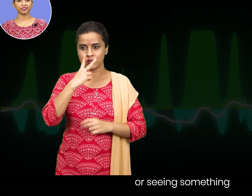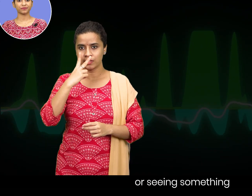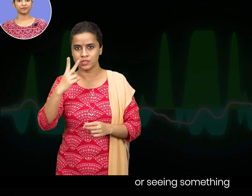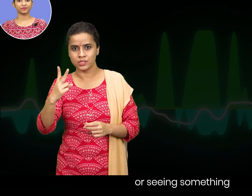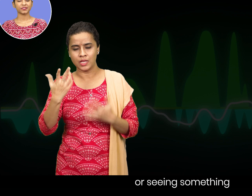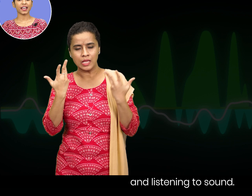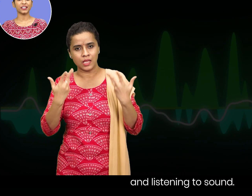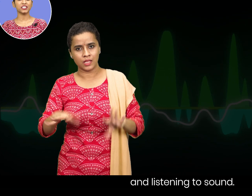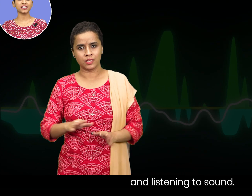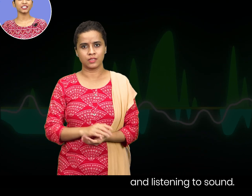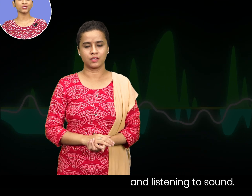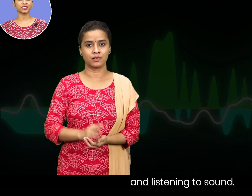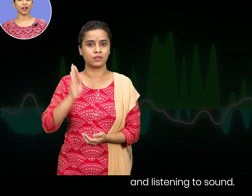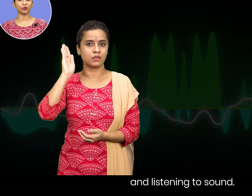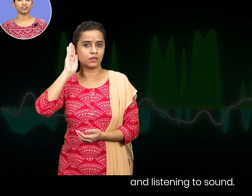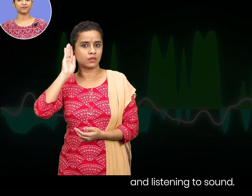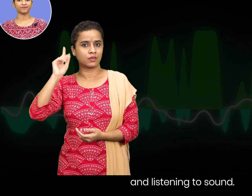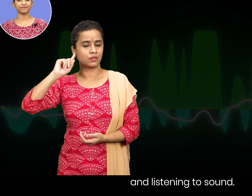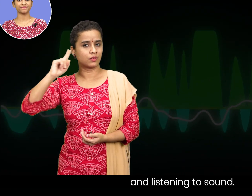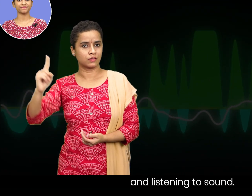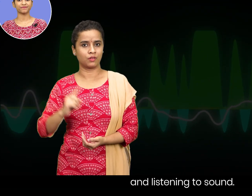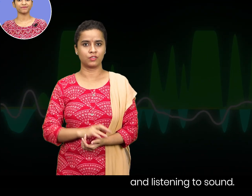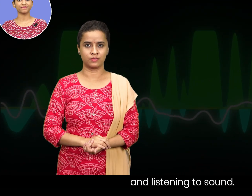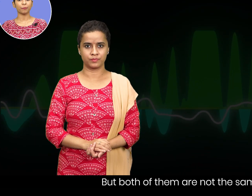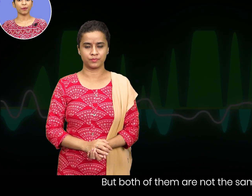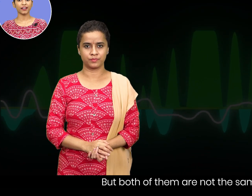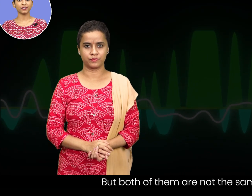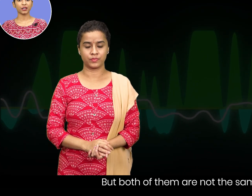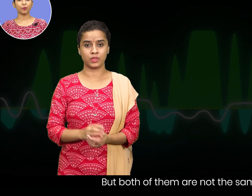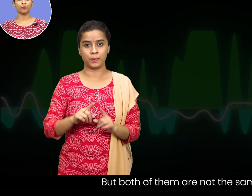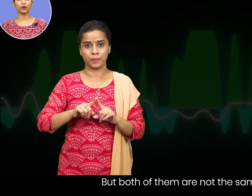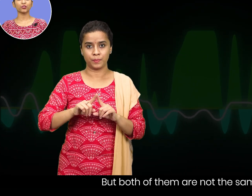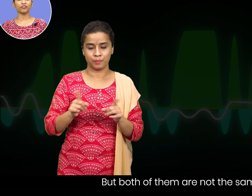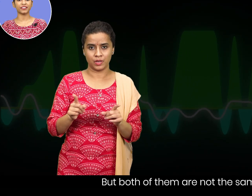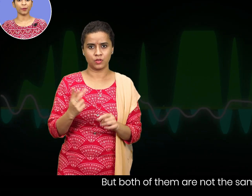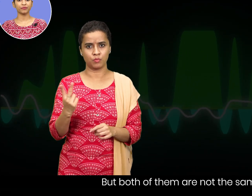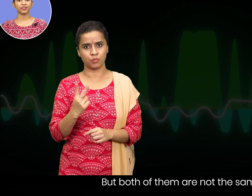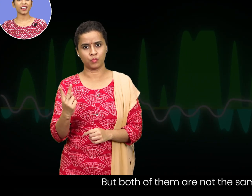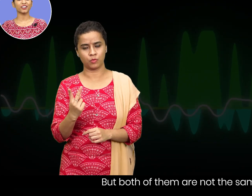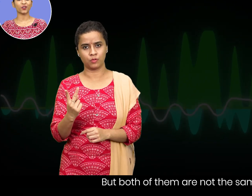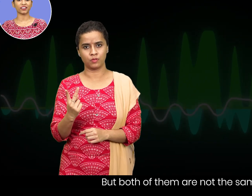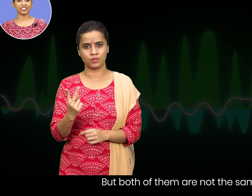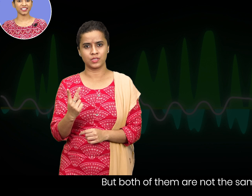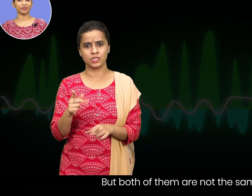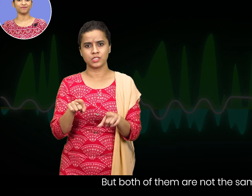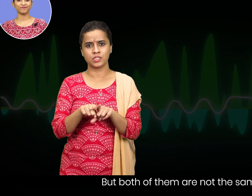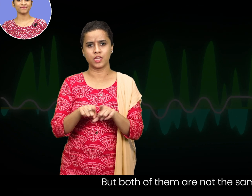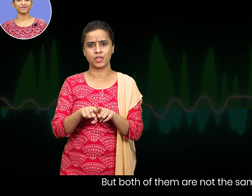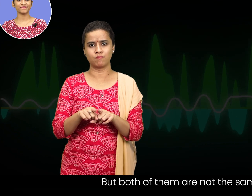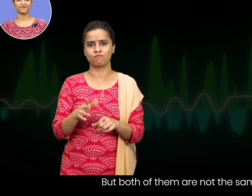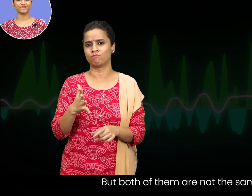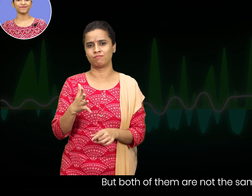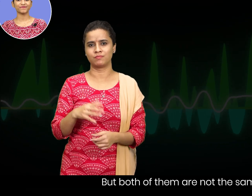something and listening to sound. But both of them are not the same.